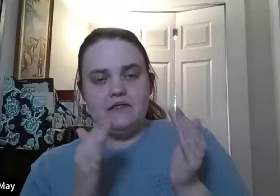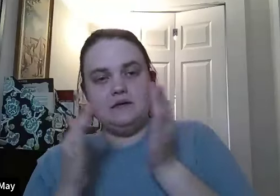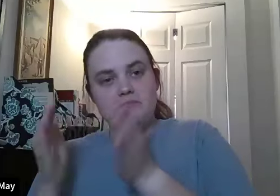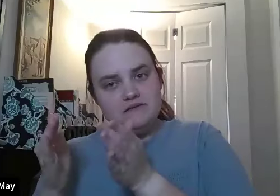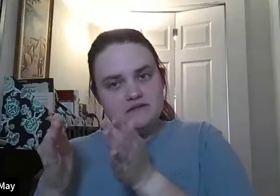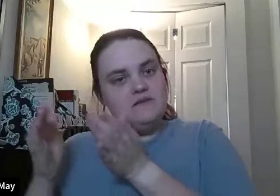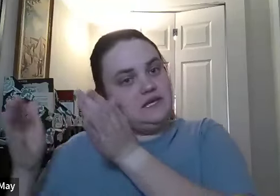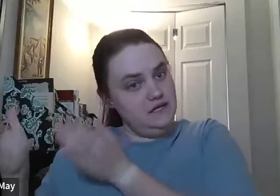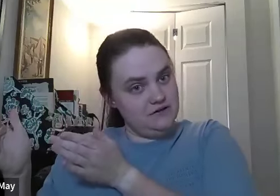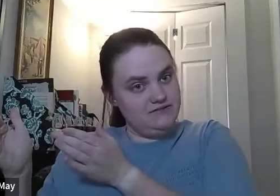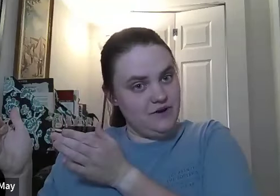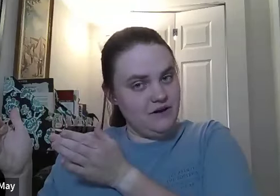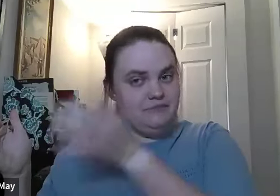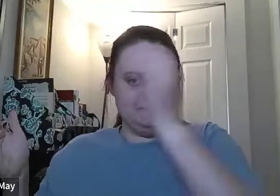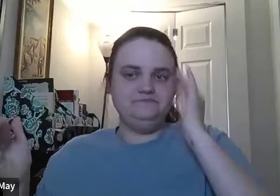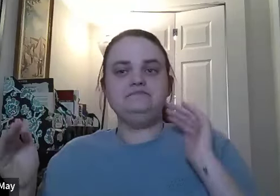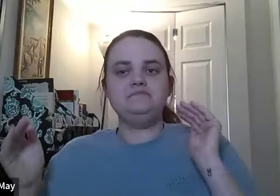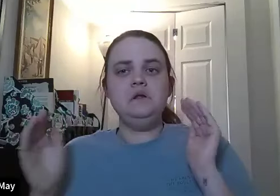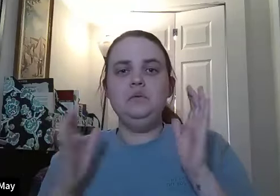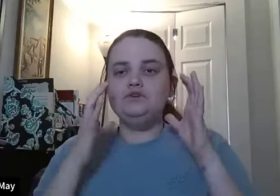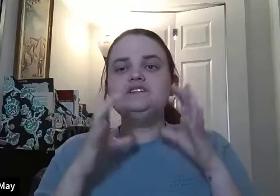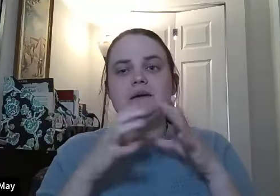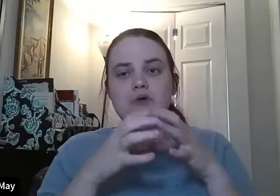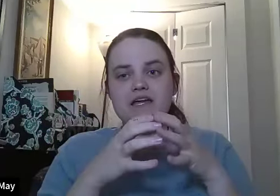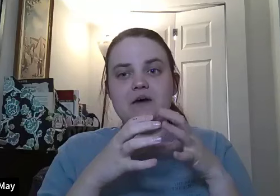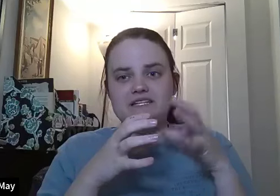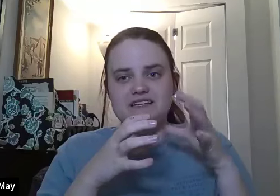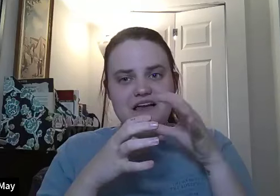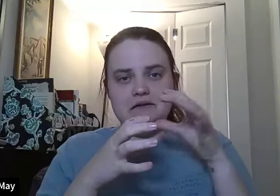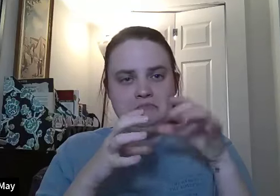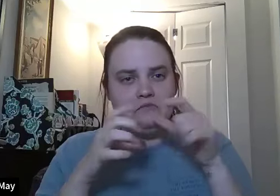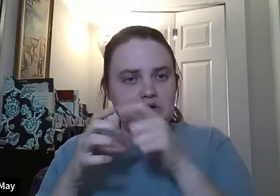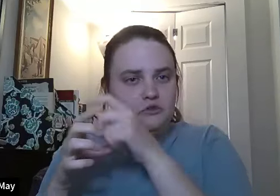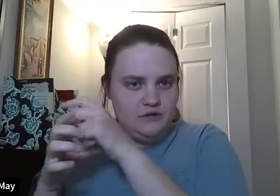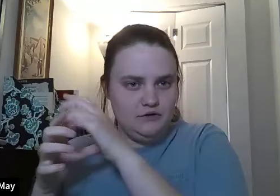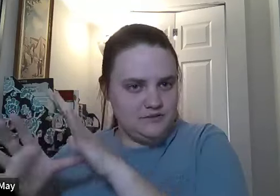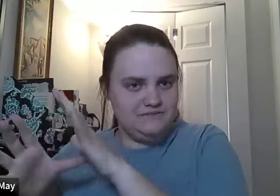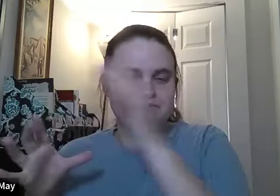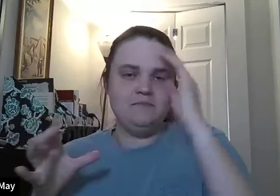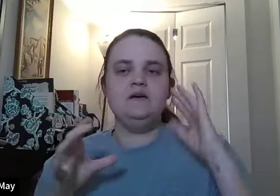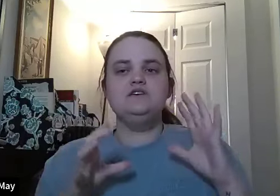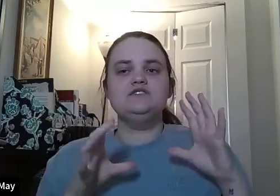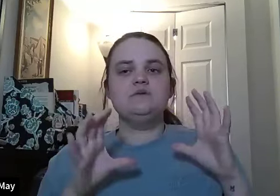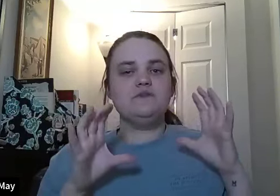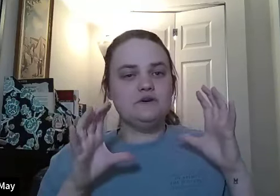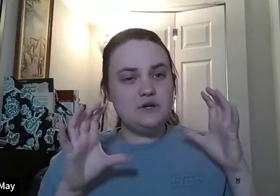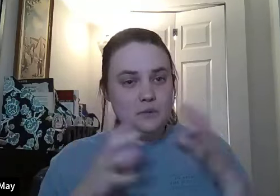then months, and then years. All right. We'll just kind of break it up into like little 3 groups. So let's focus on our